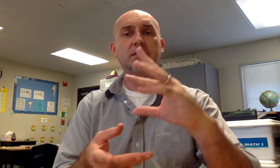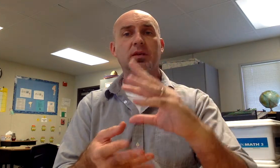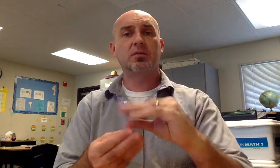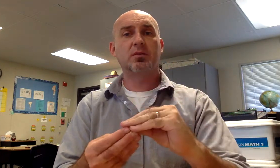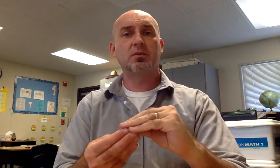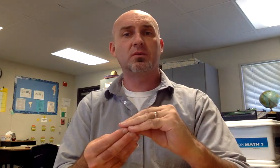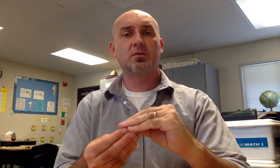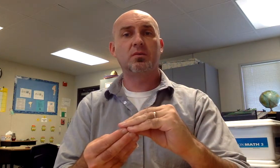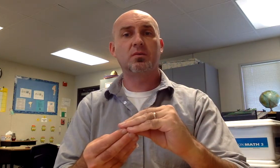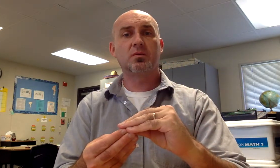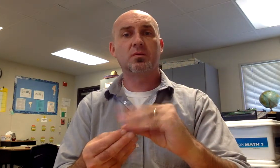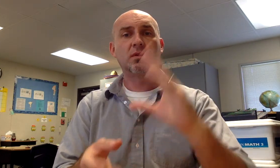together.